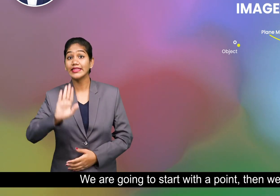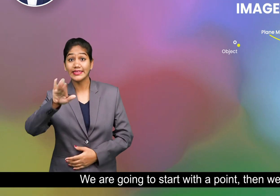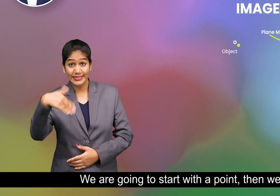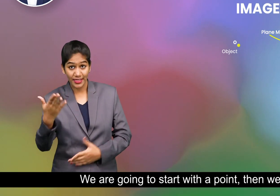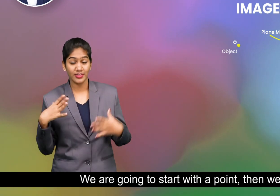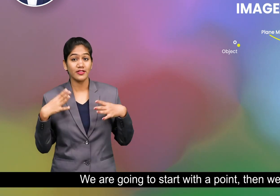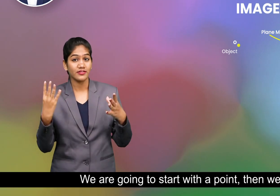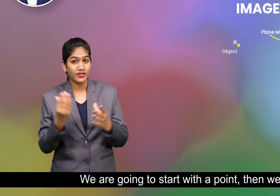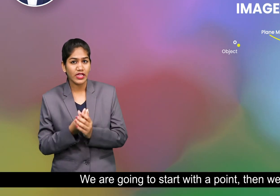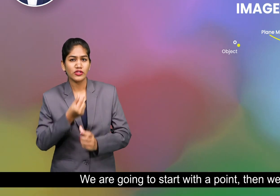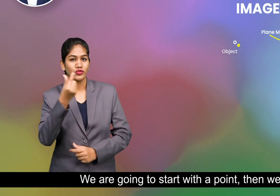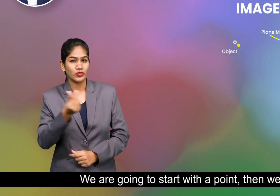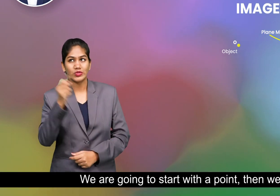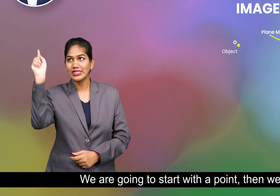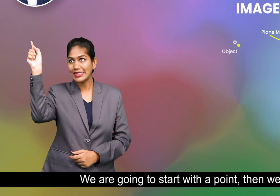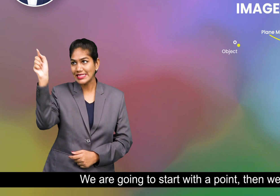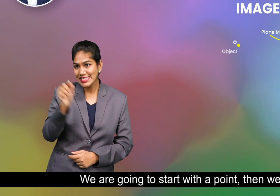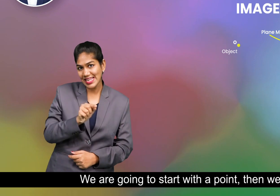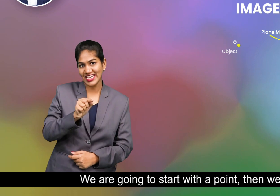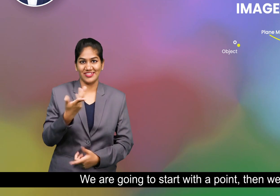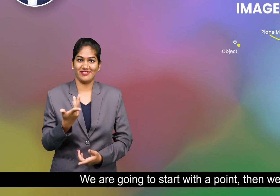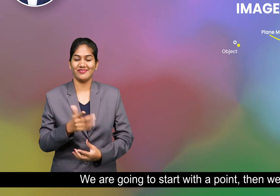Then we will use a line.